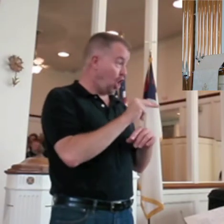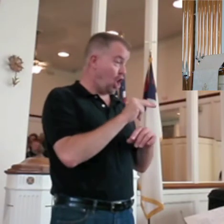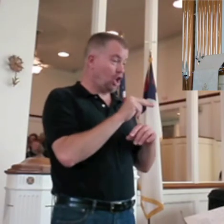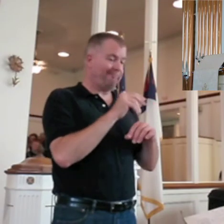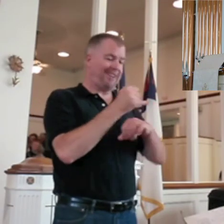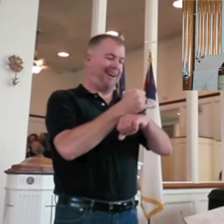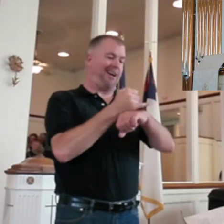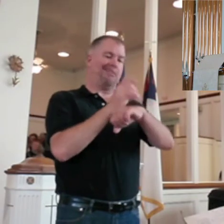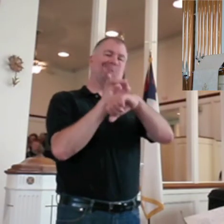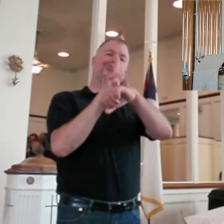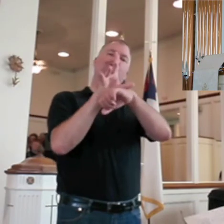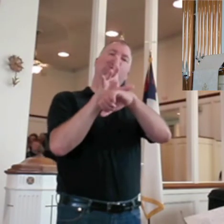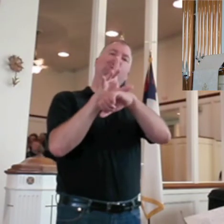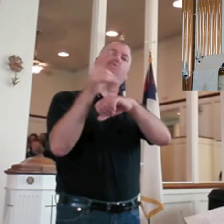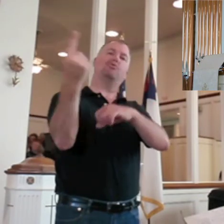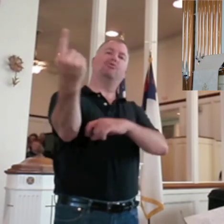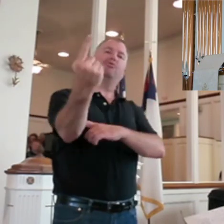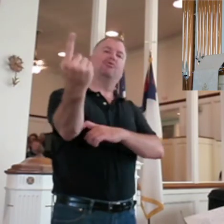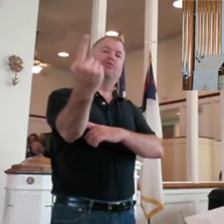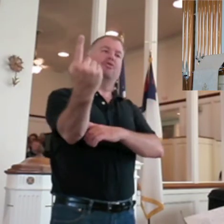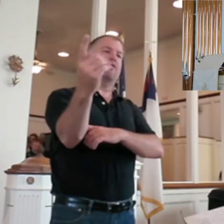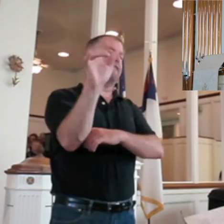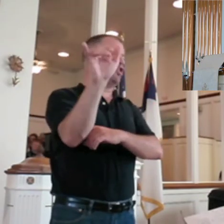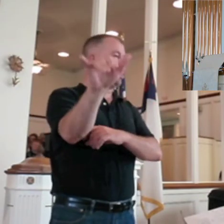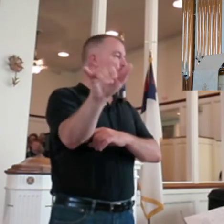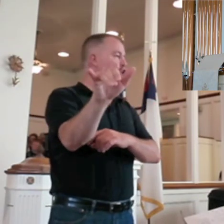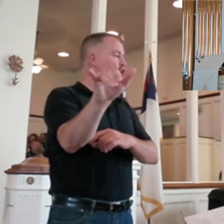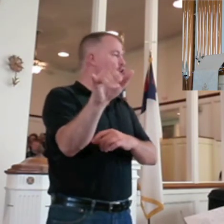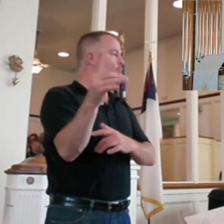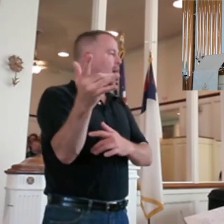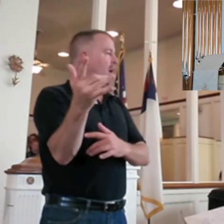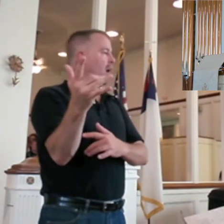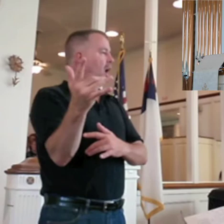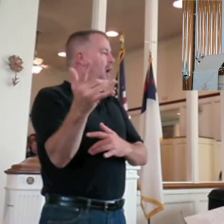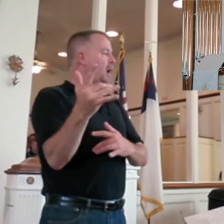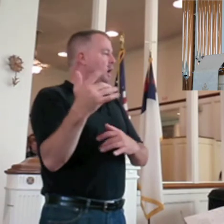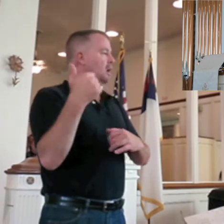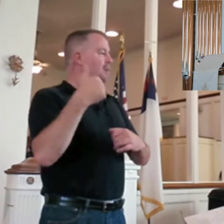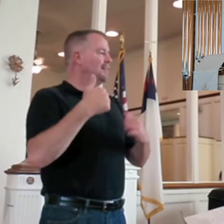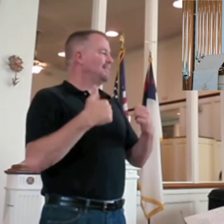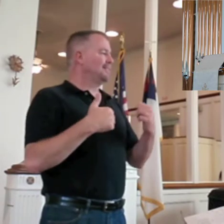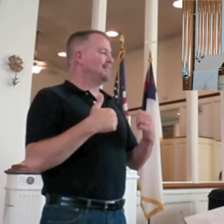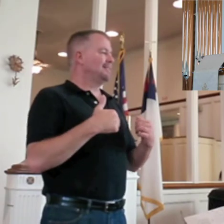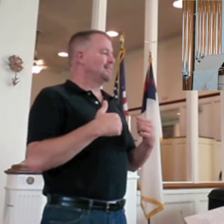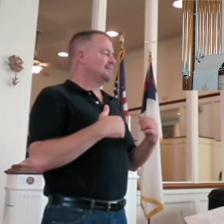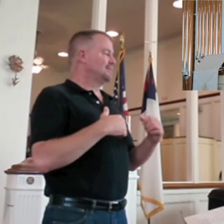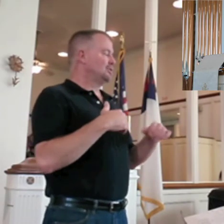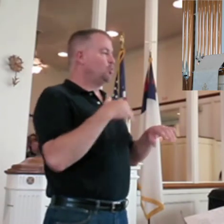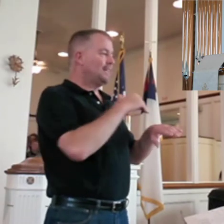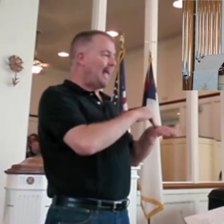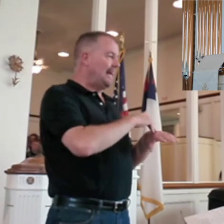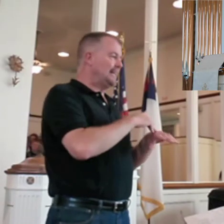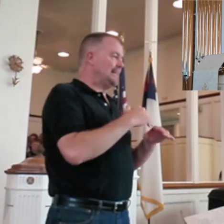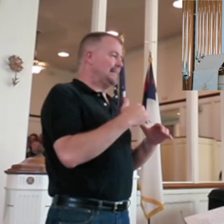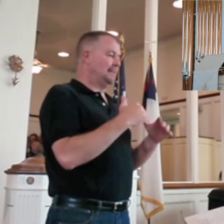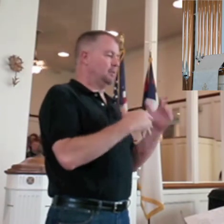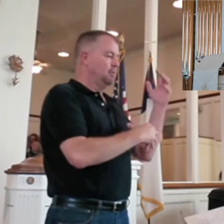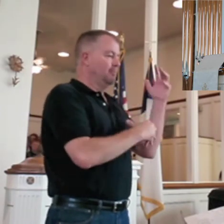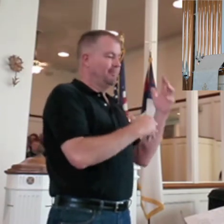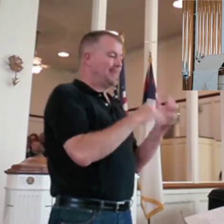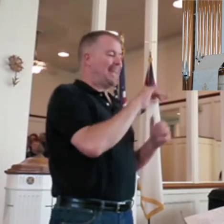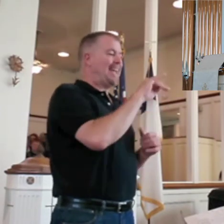him to an island. This path of service and standing against injustice is not for wimps.